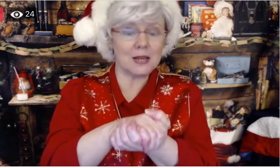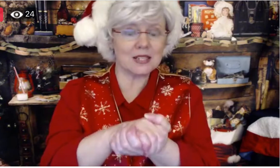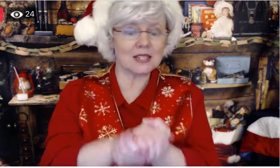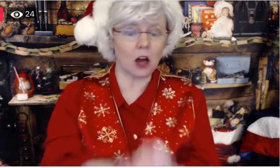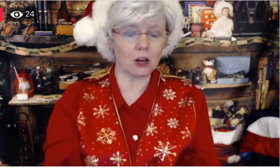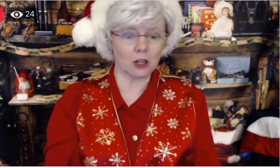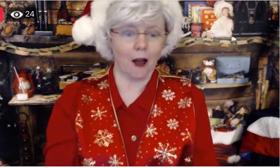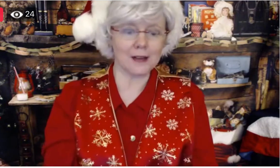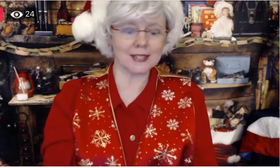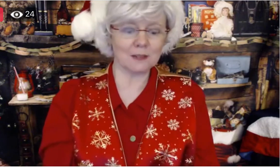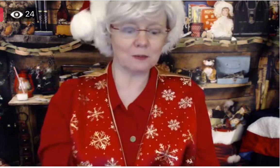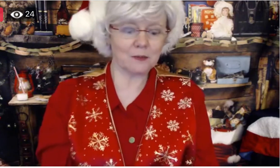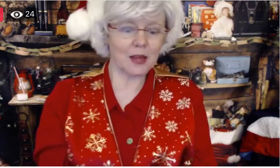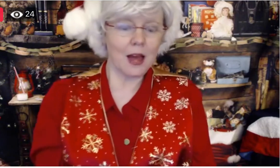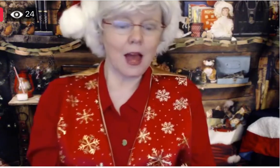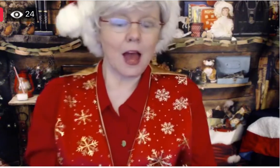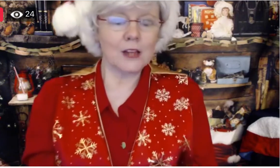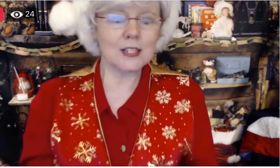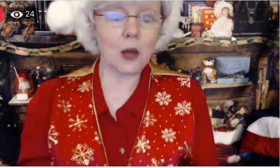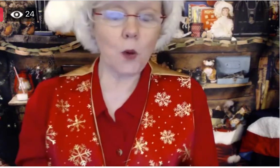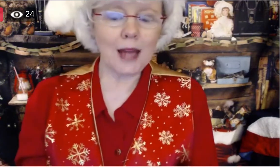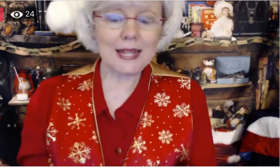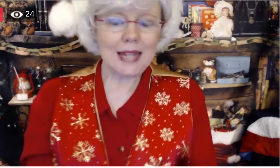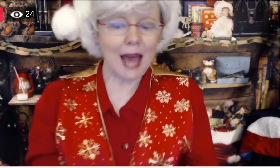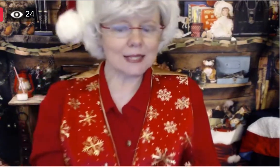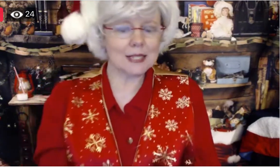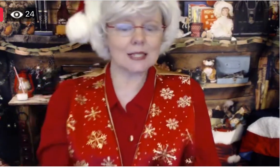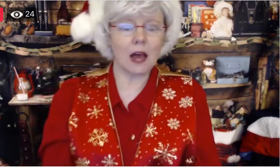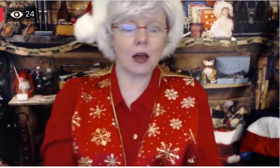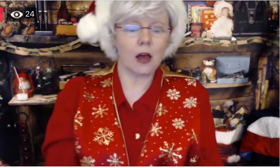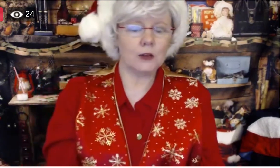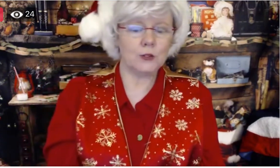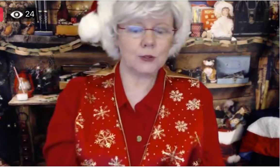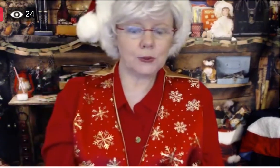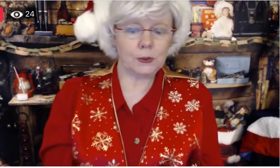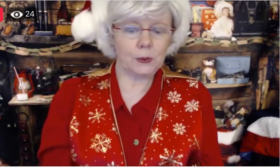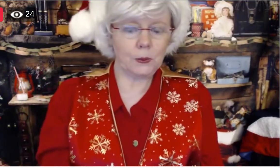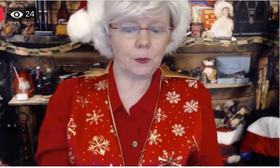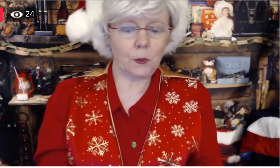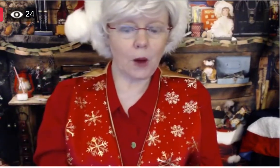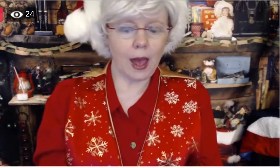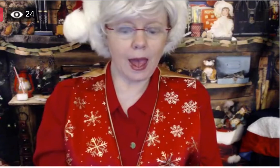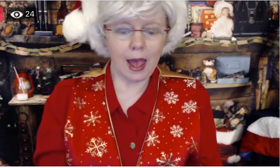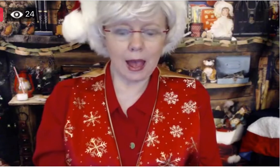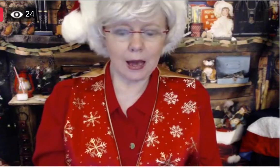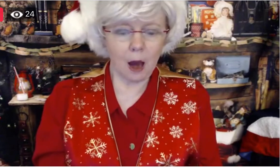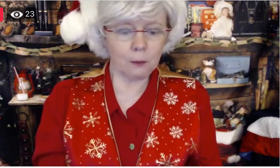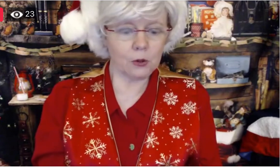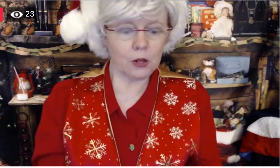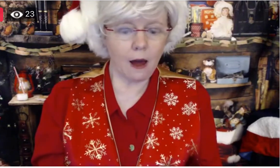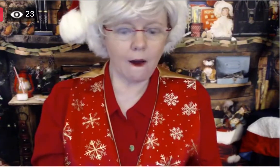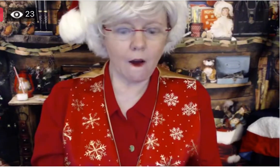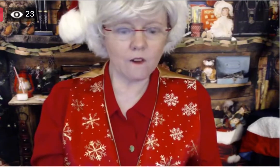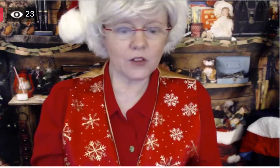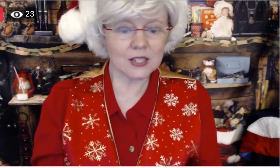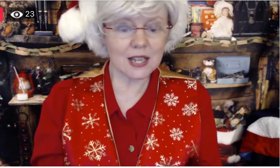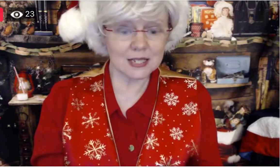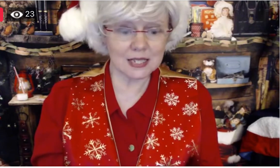Mrs. Claus. So let's do a couple of